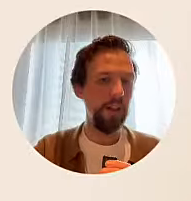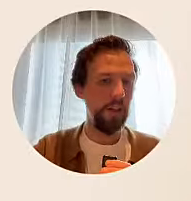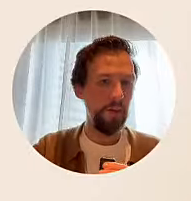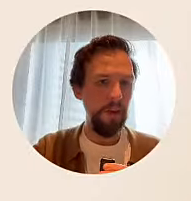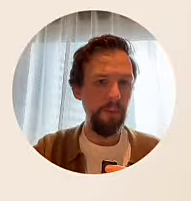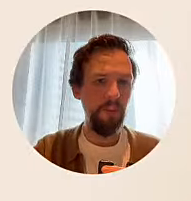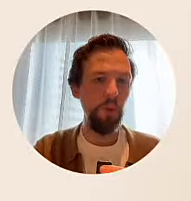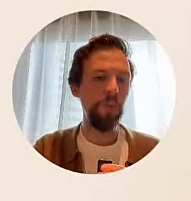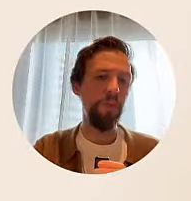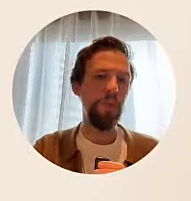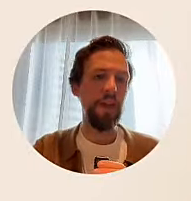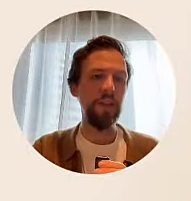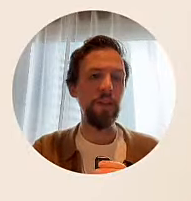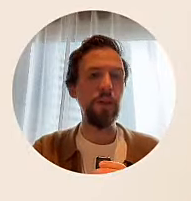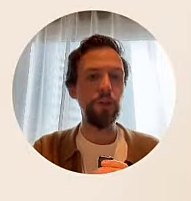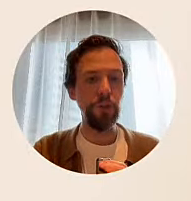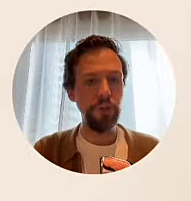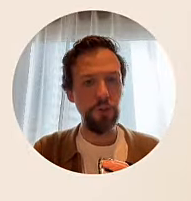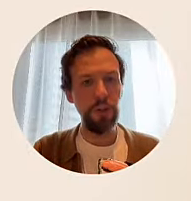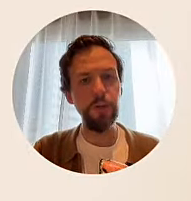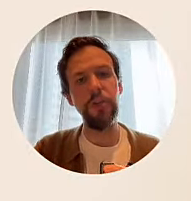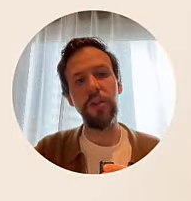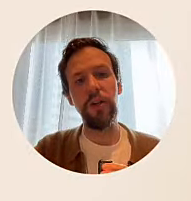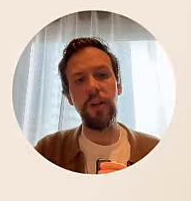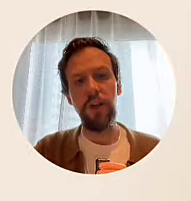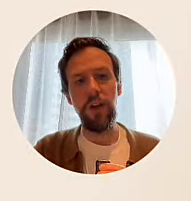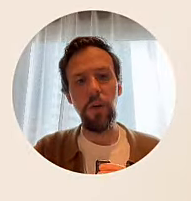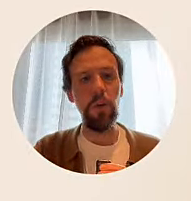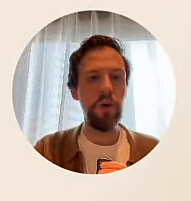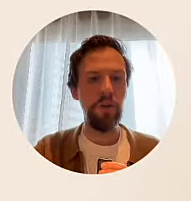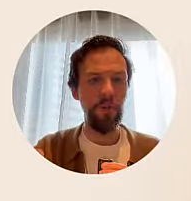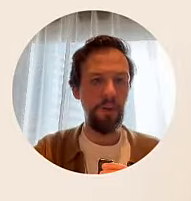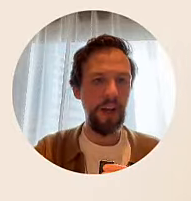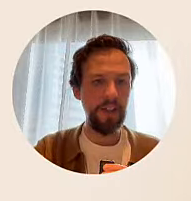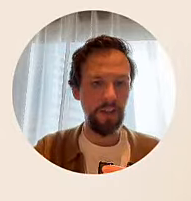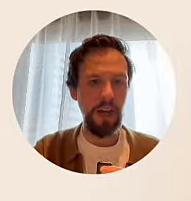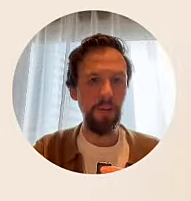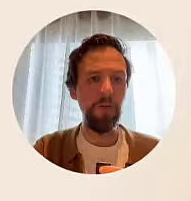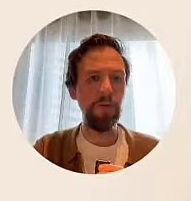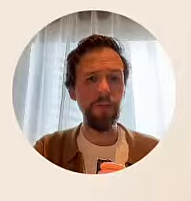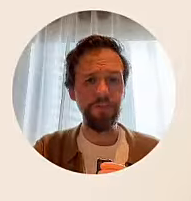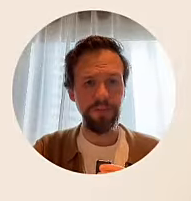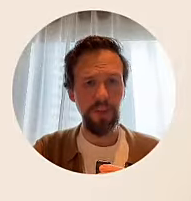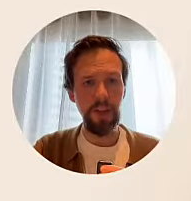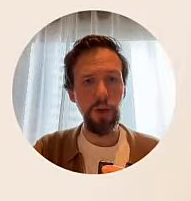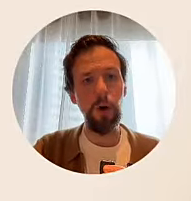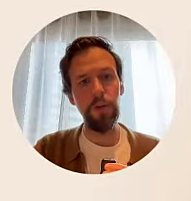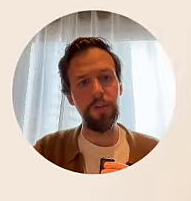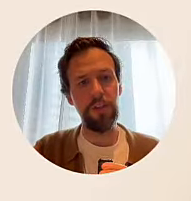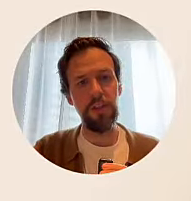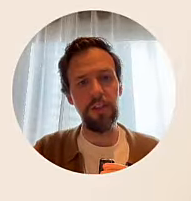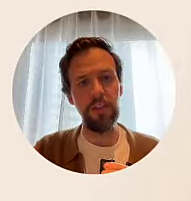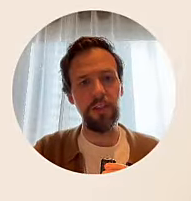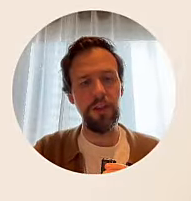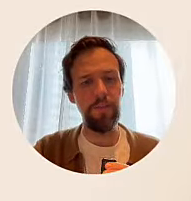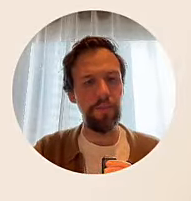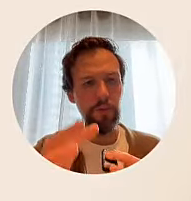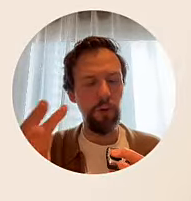a little map view that shows to the user where plants are coming from, and all of